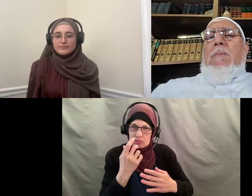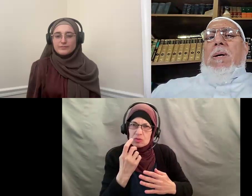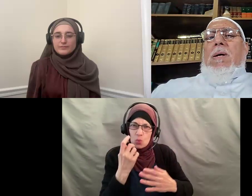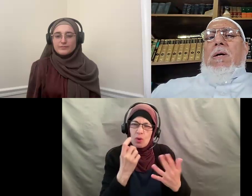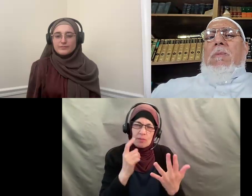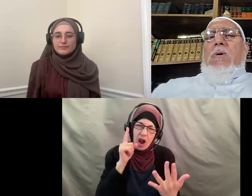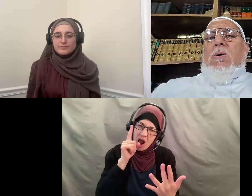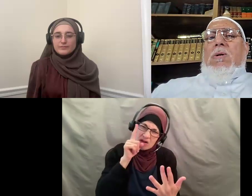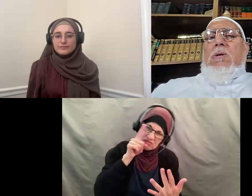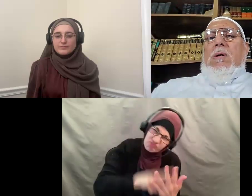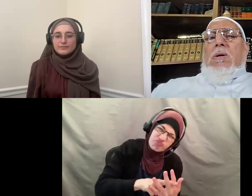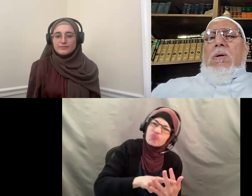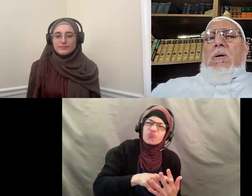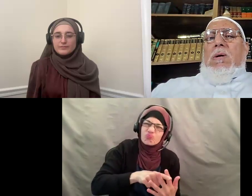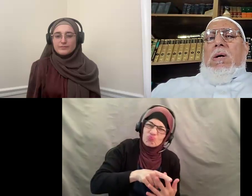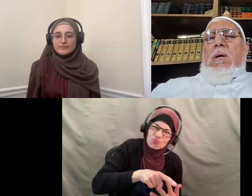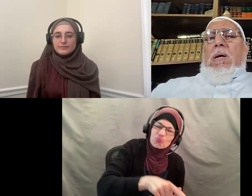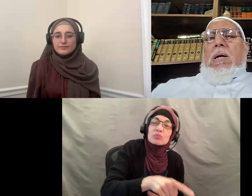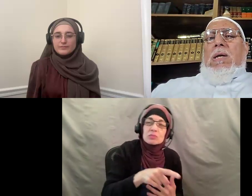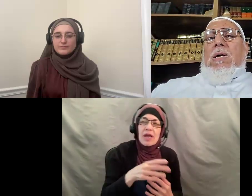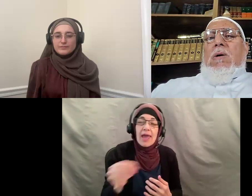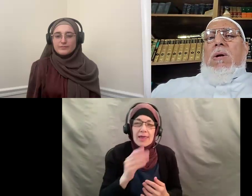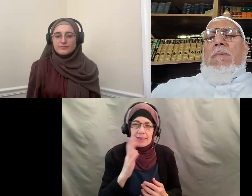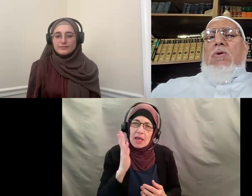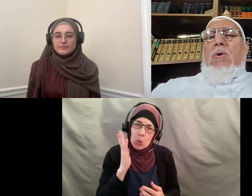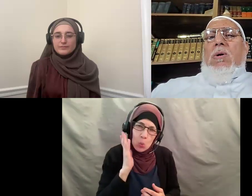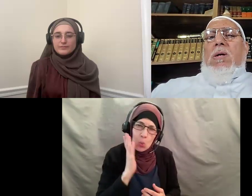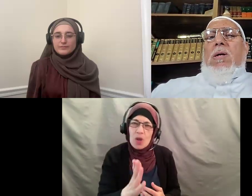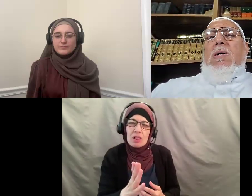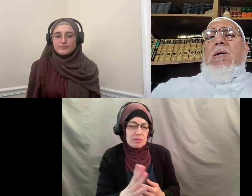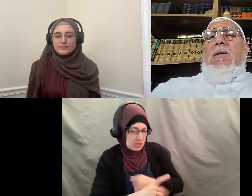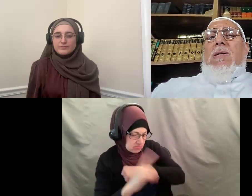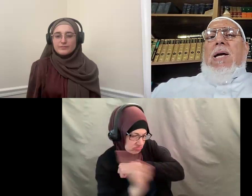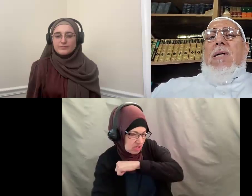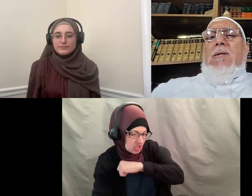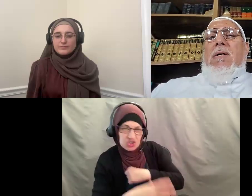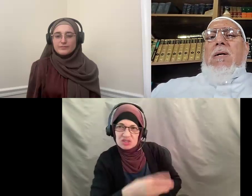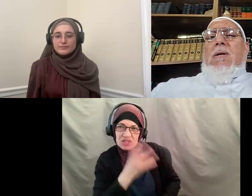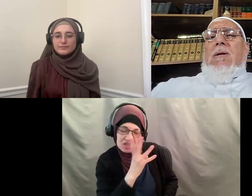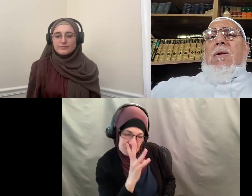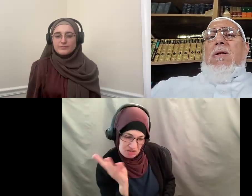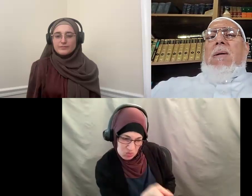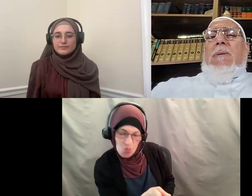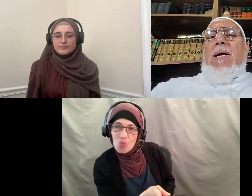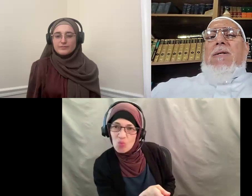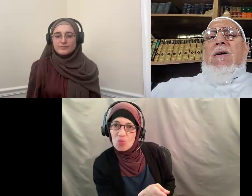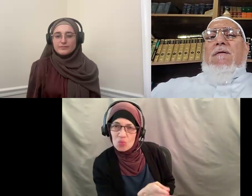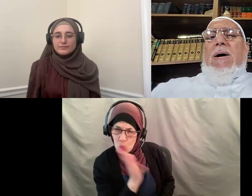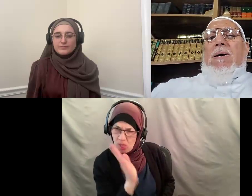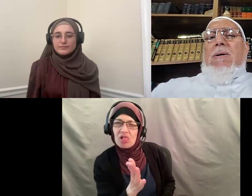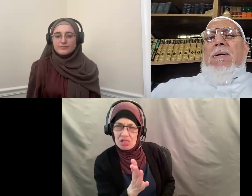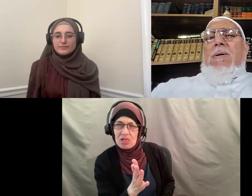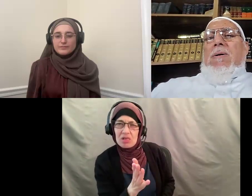They will be rebuked, and they will be told, taste the